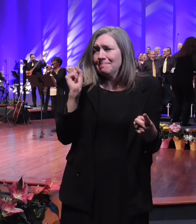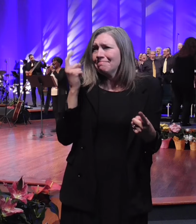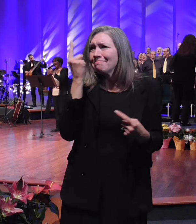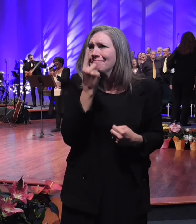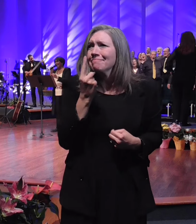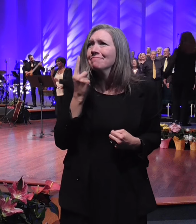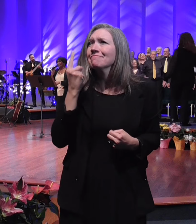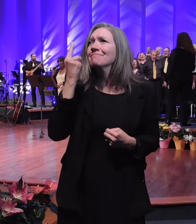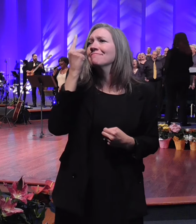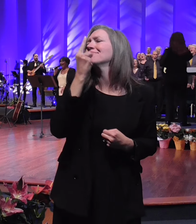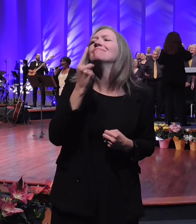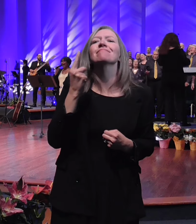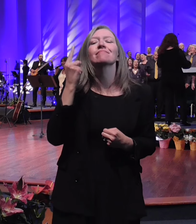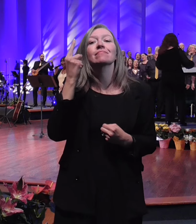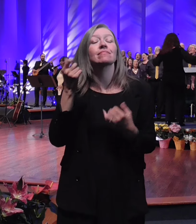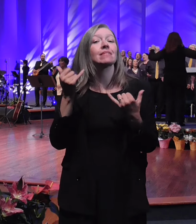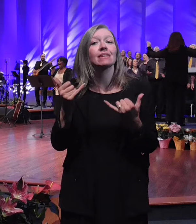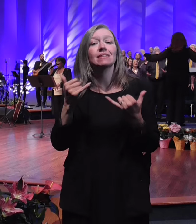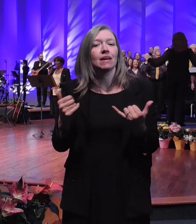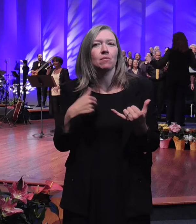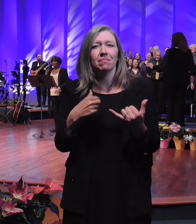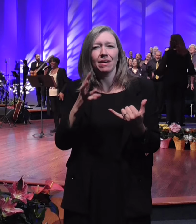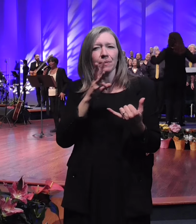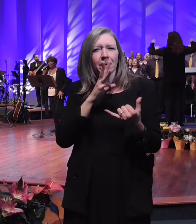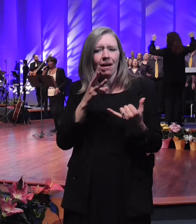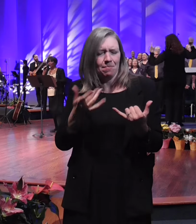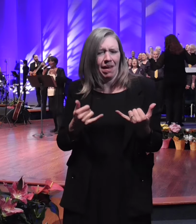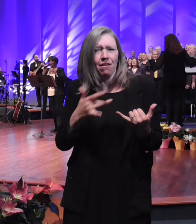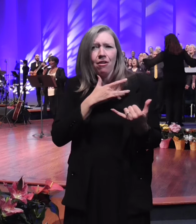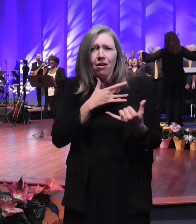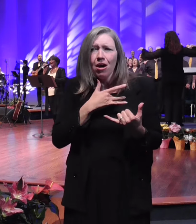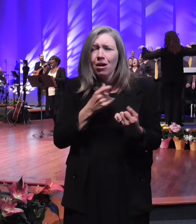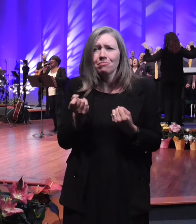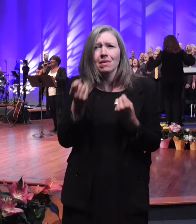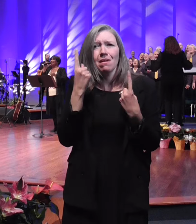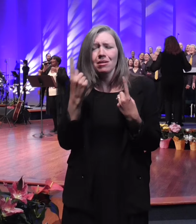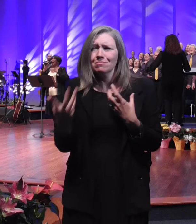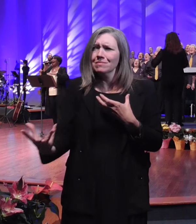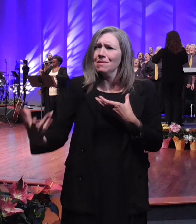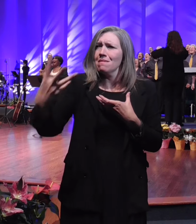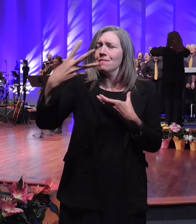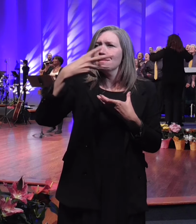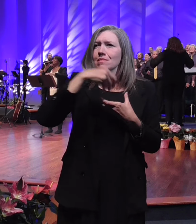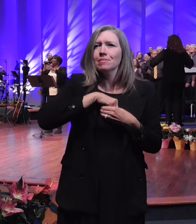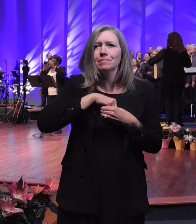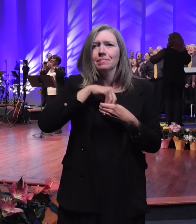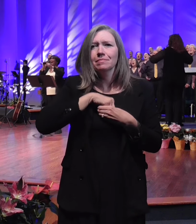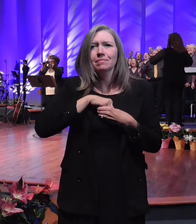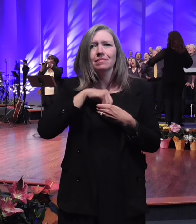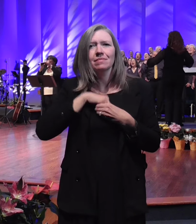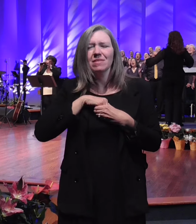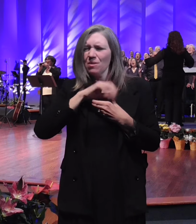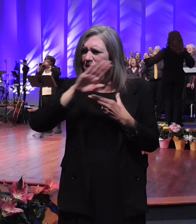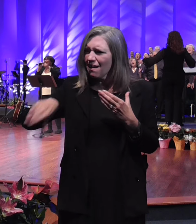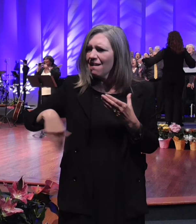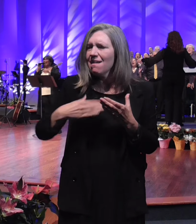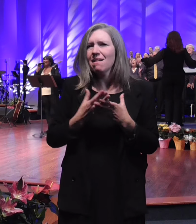Now my eyes are wide open. Look what God has